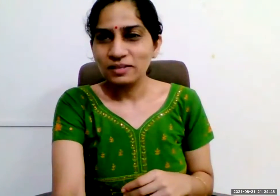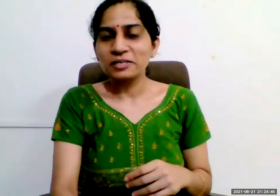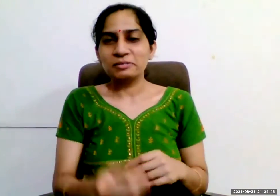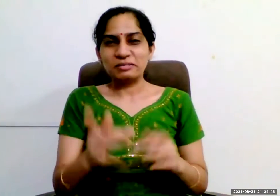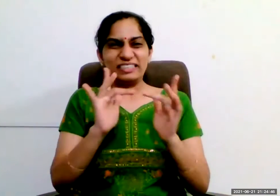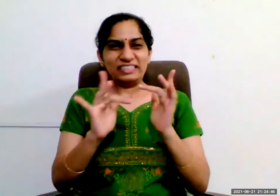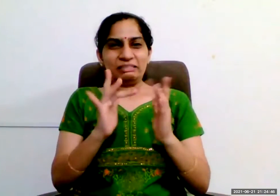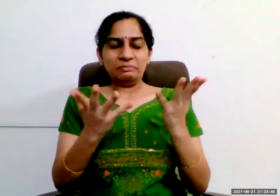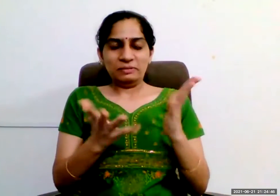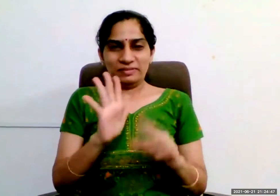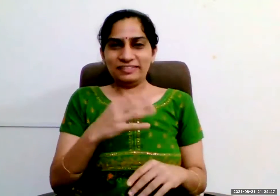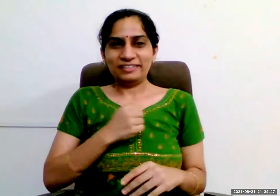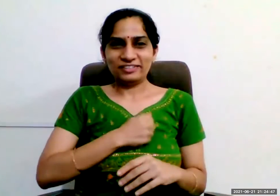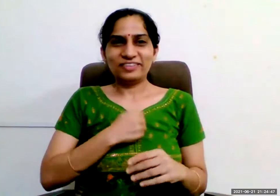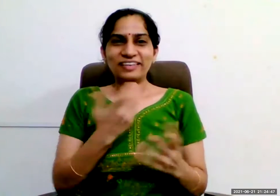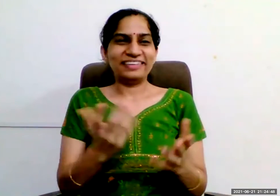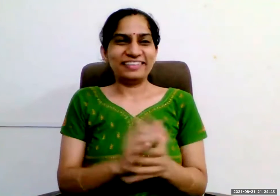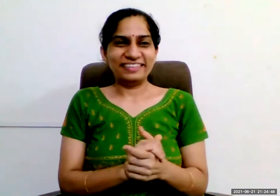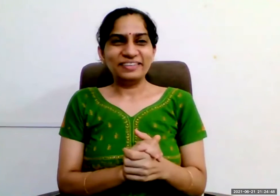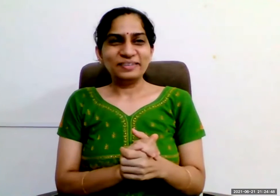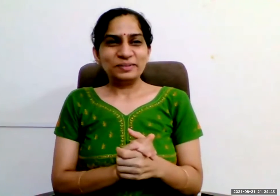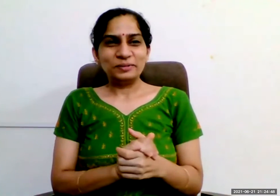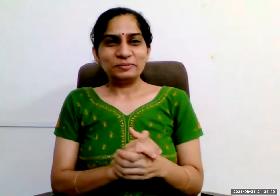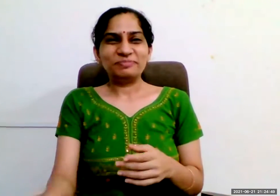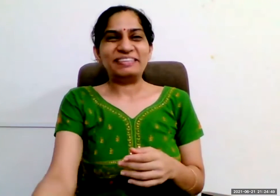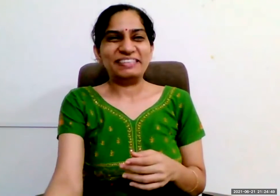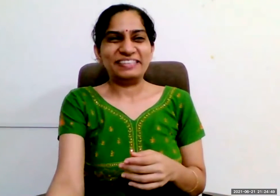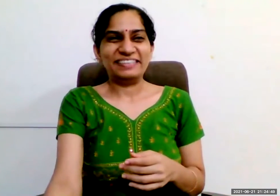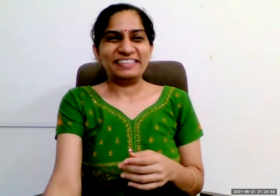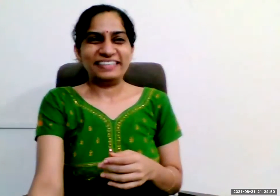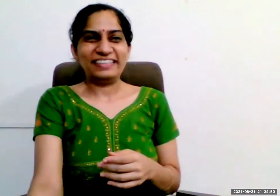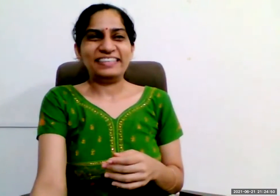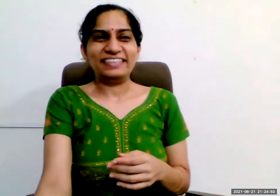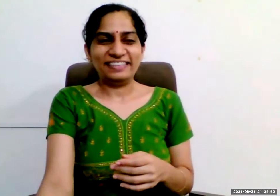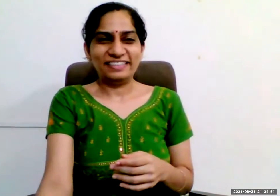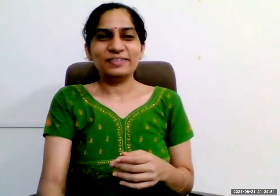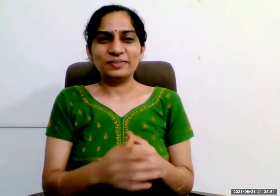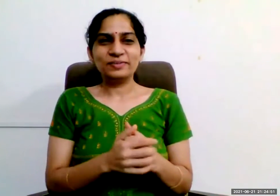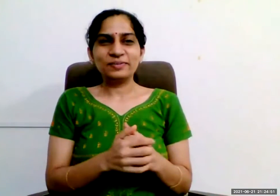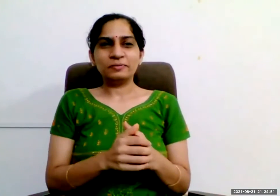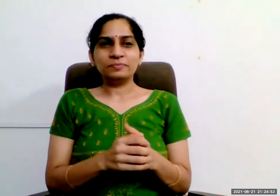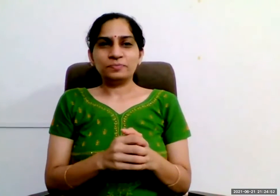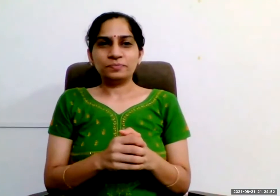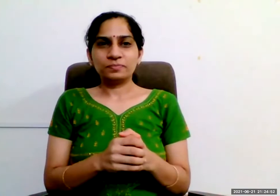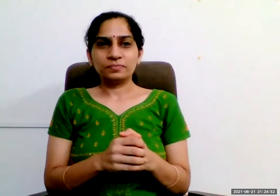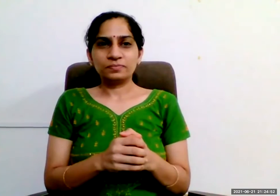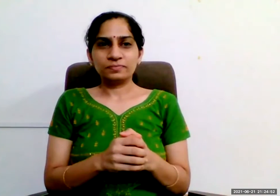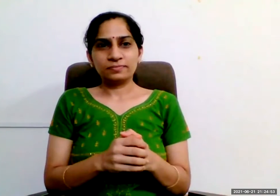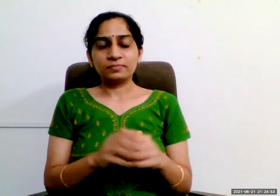didn't. Nothing in your hand. So otherwise, if you look at it, we behave quite in a similar way as animals